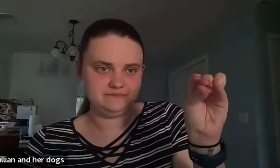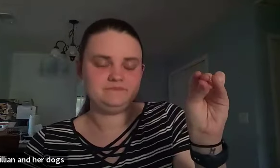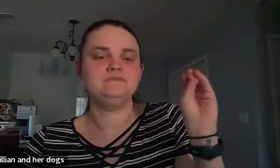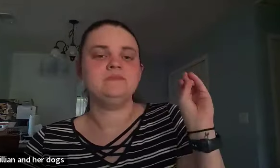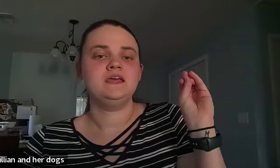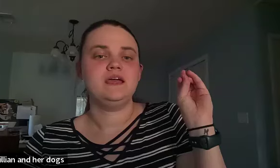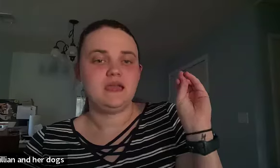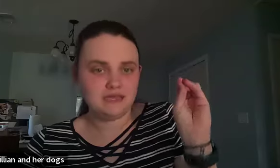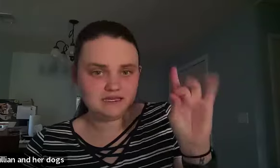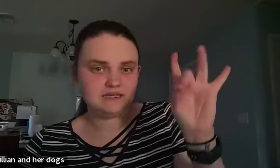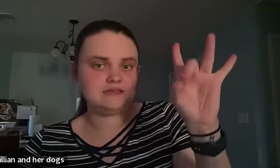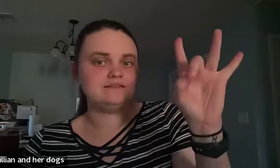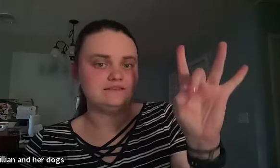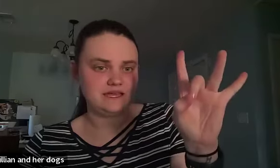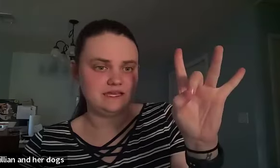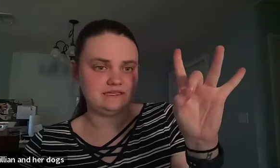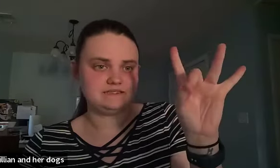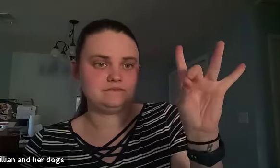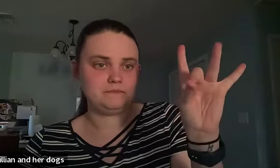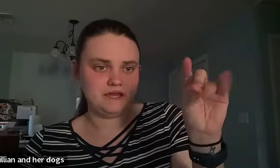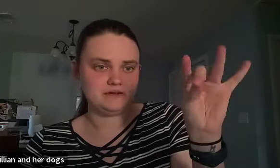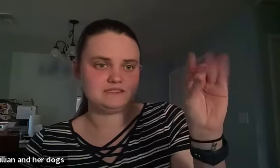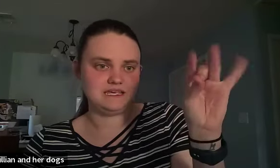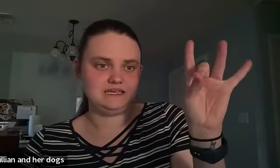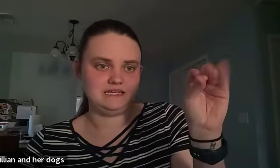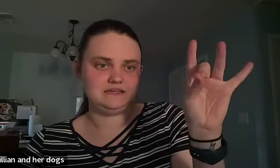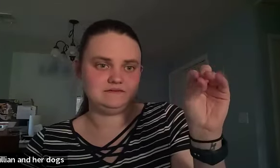70, 80, 8, bounce 80.